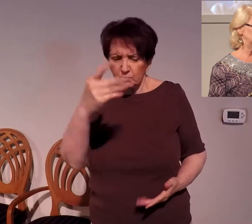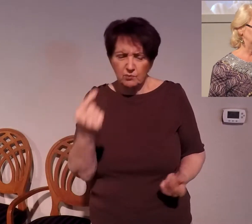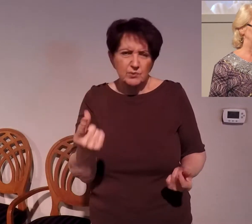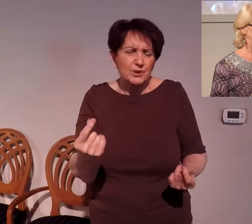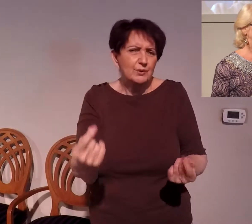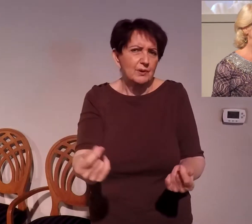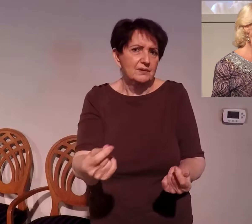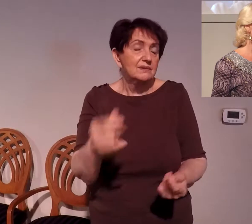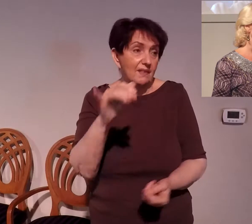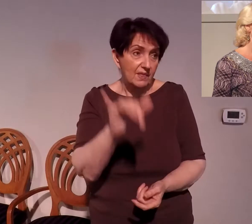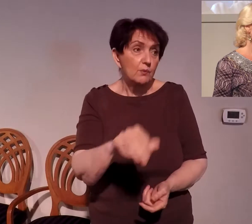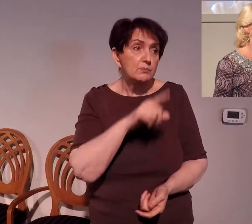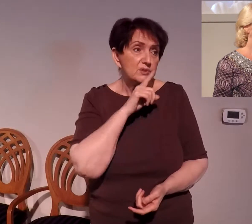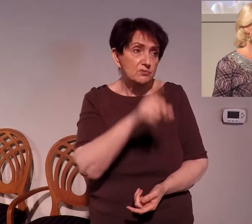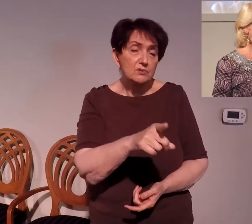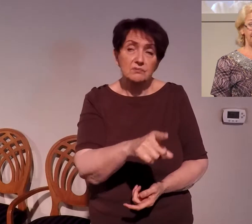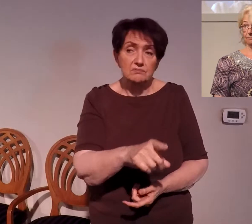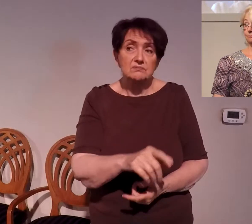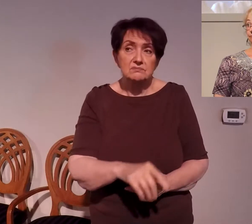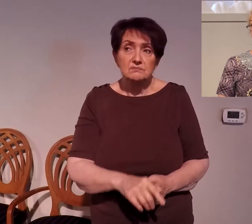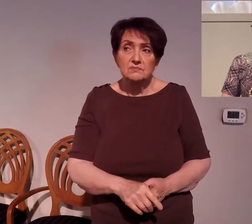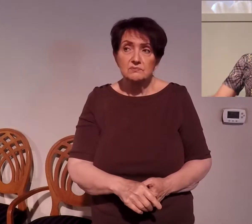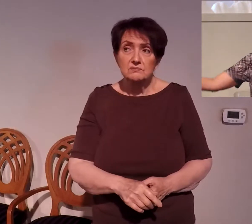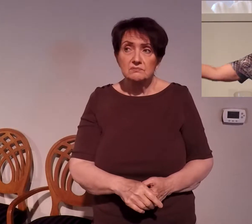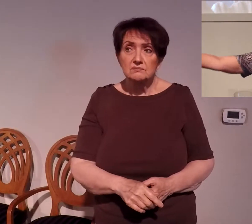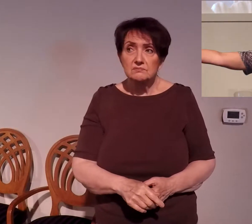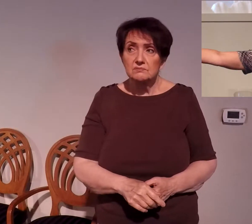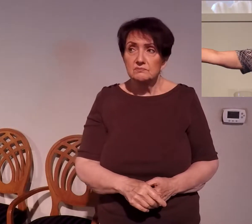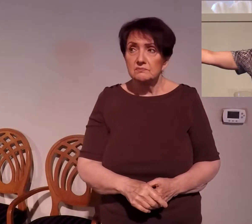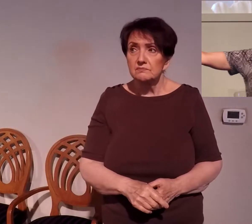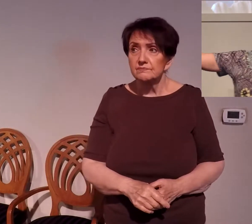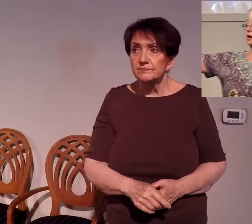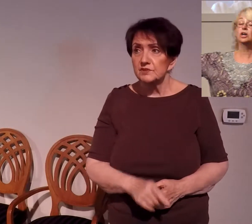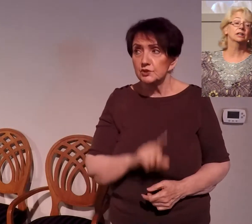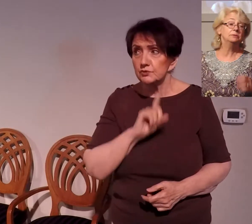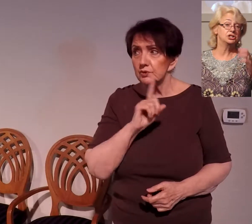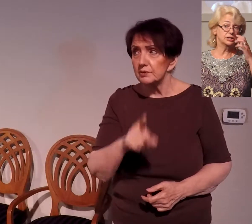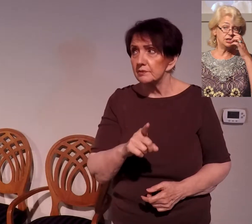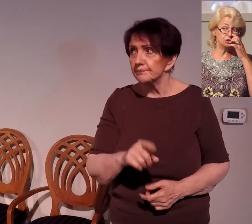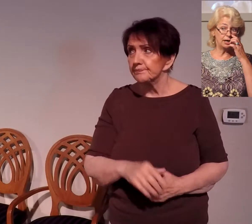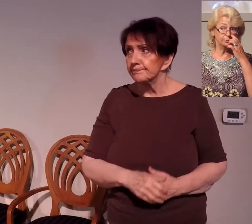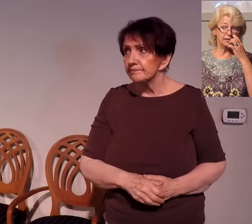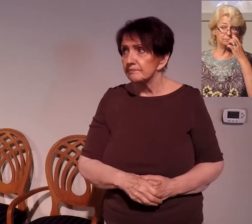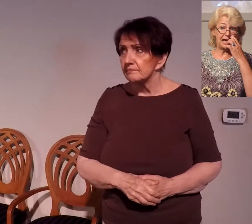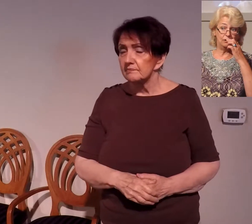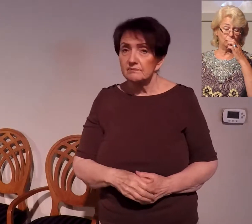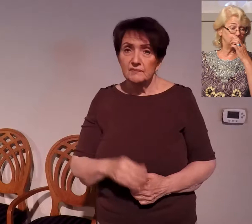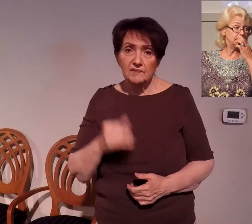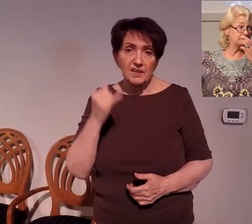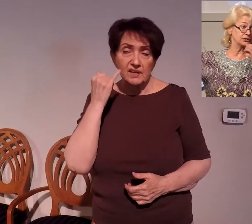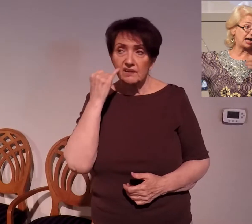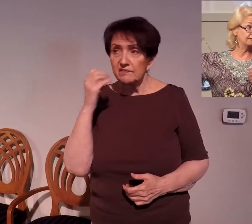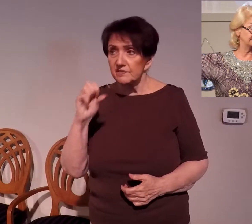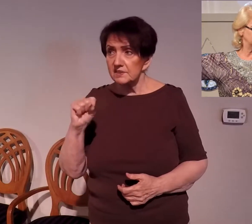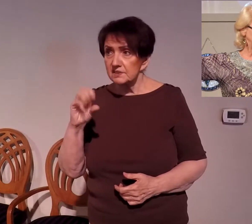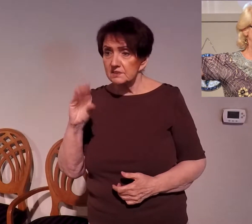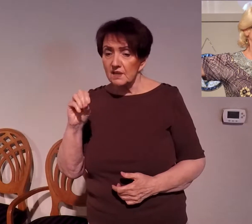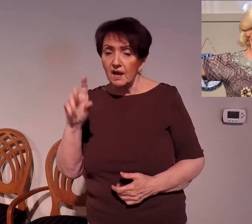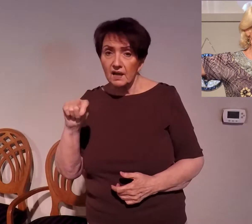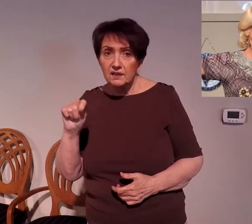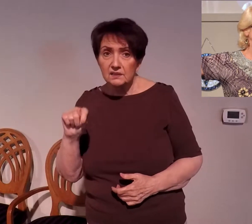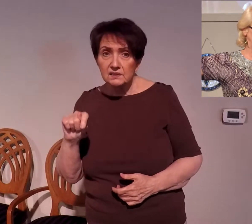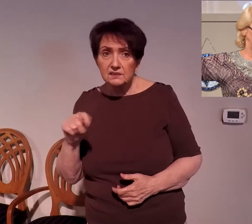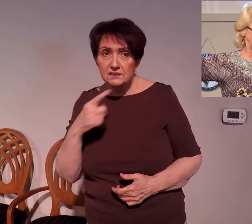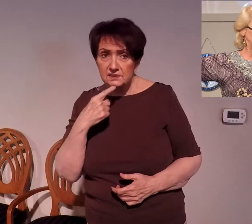that would be true. We don't. Right? Just like if Scott were to say, here, let me teach you how to play the piano, and we never sat in front of a